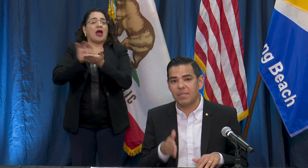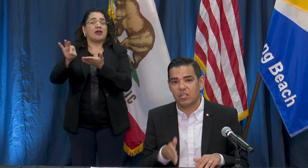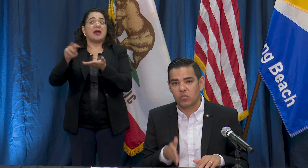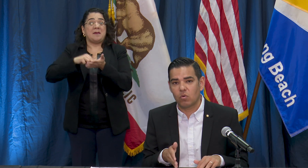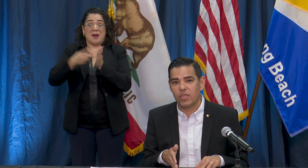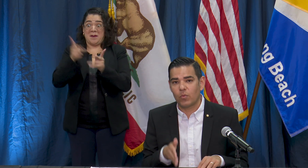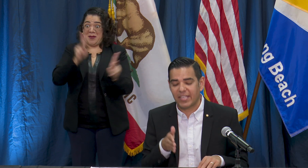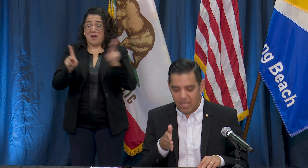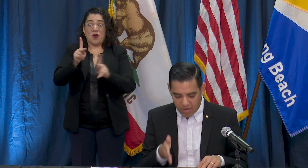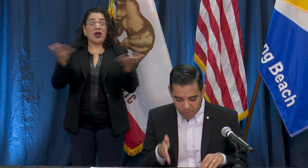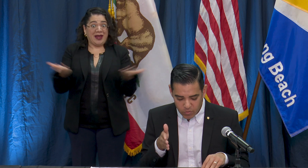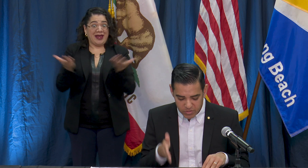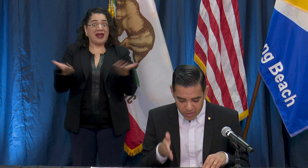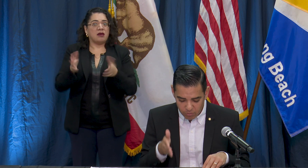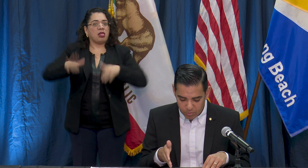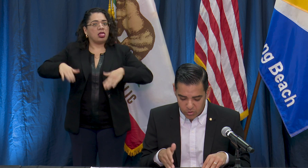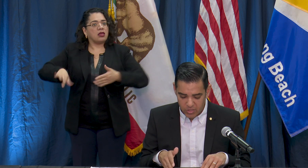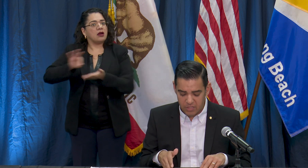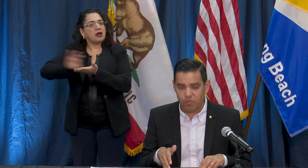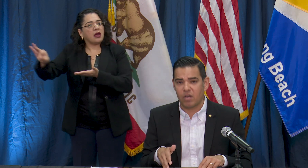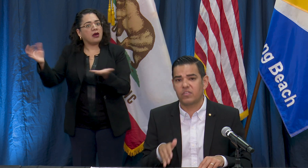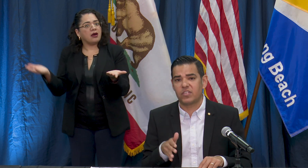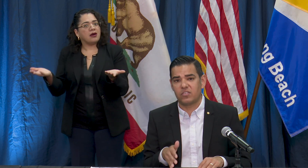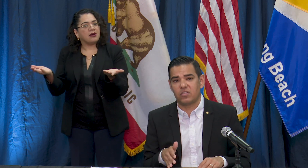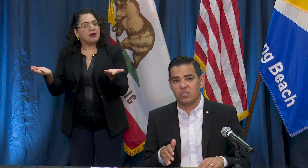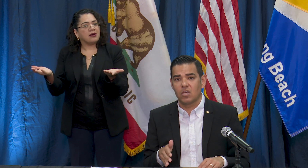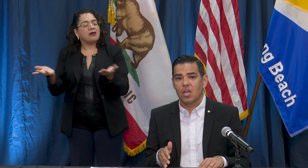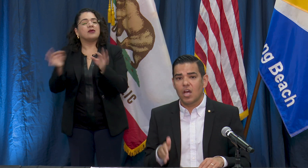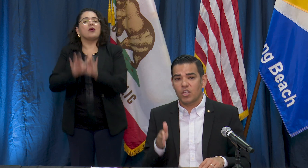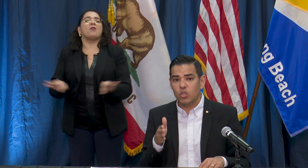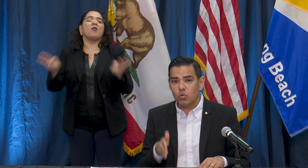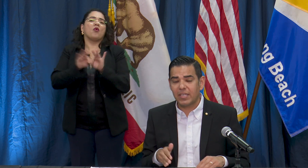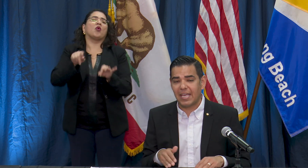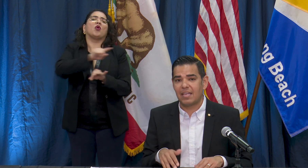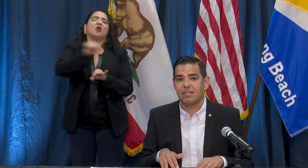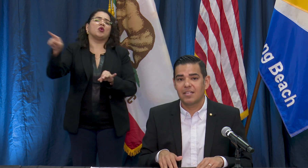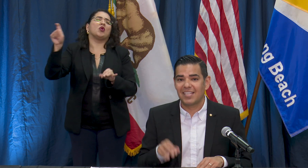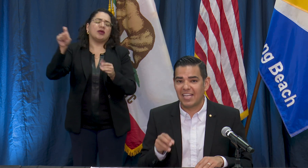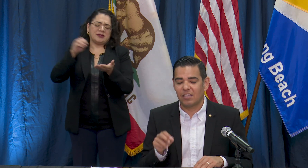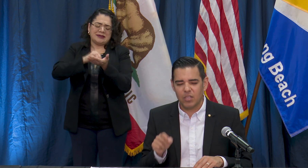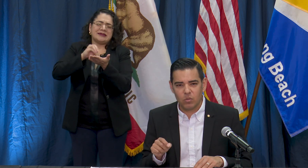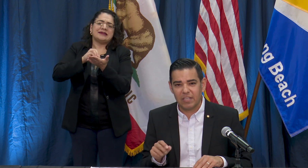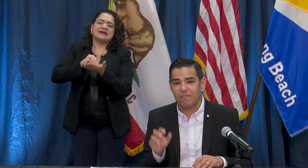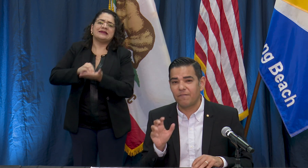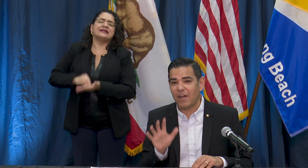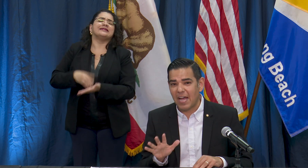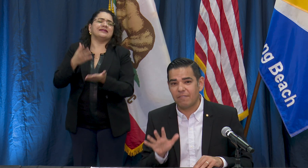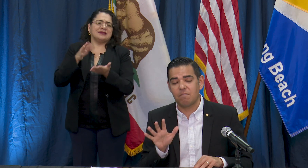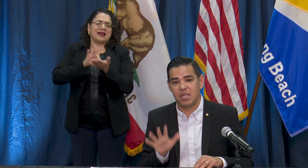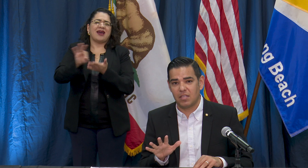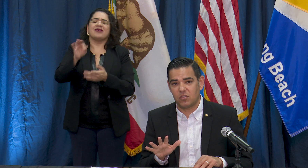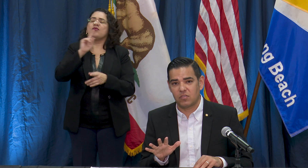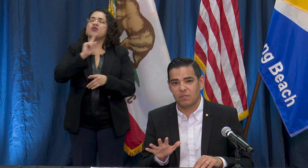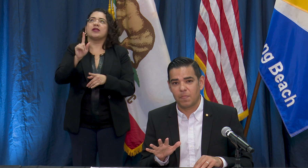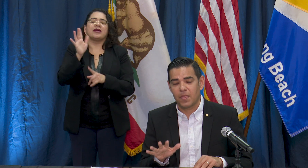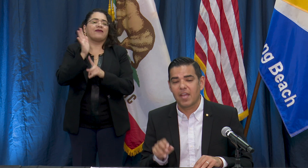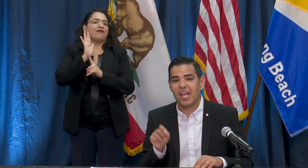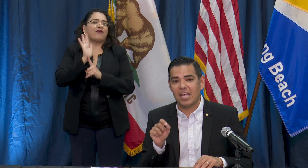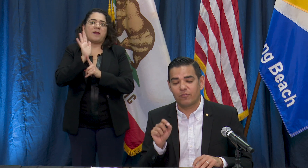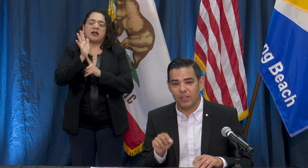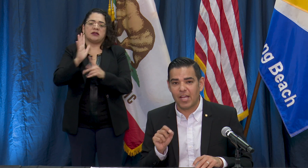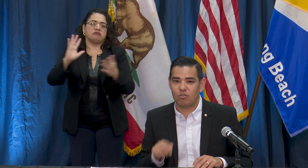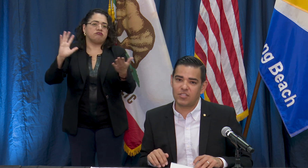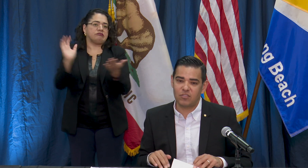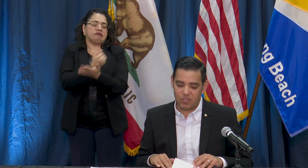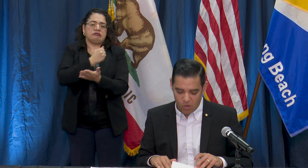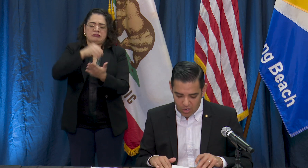we got to make sure that we count every single person as part of the census. You can take literally 5 minutes